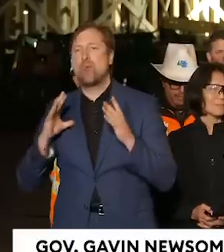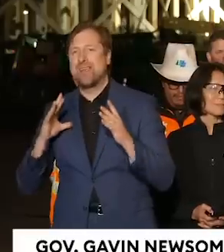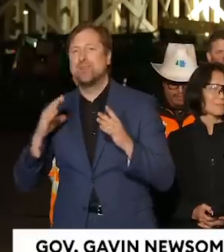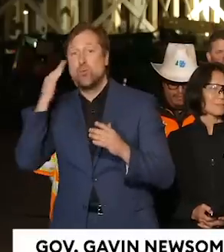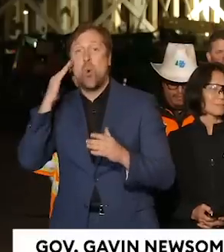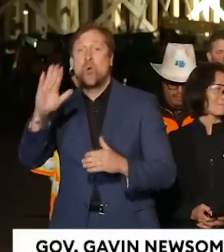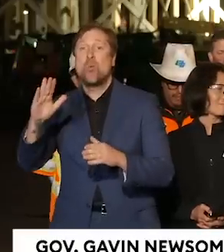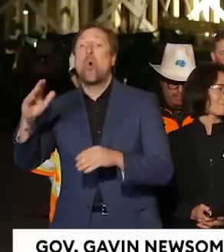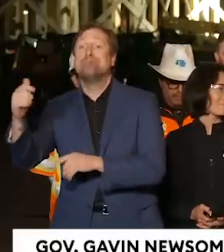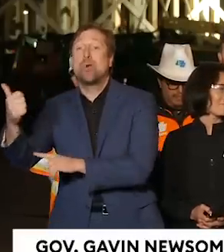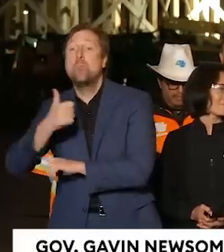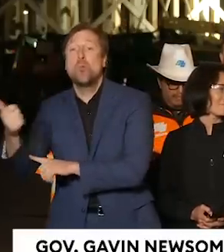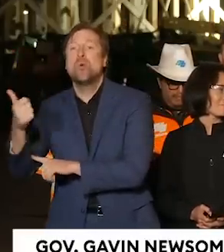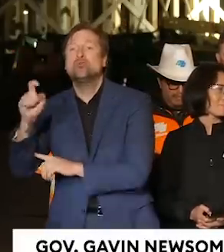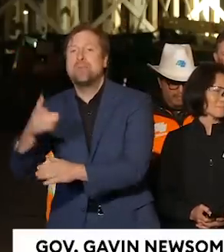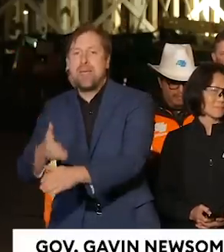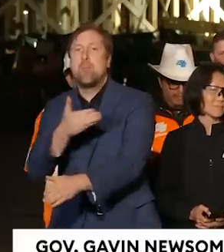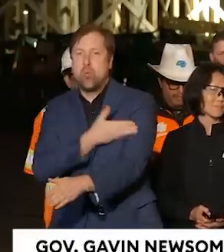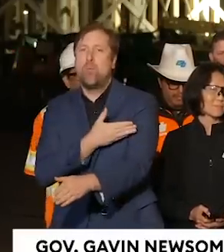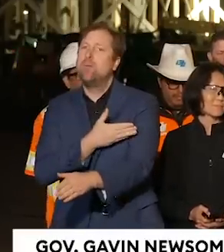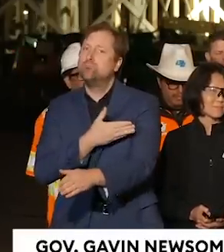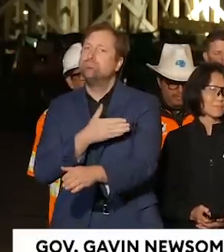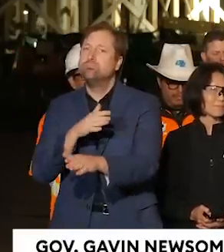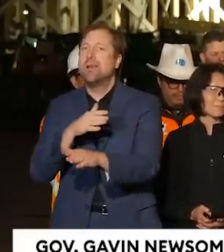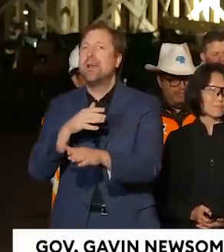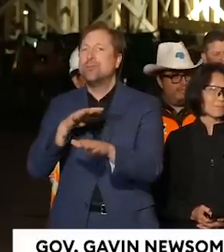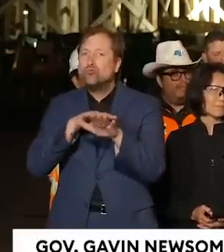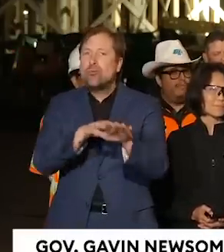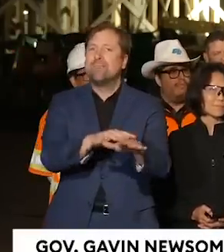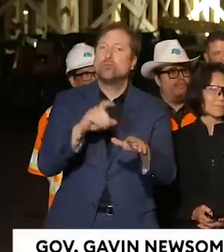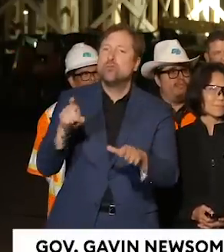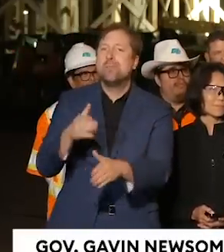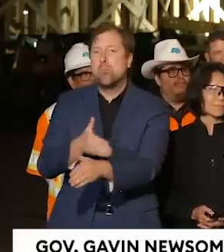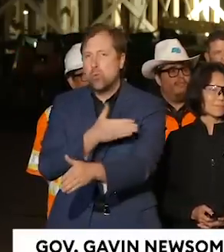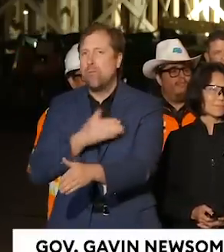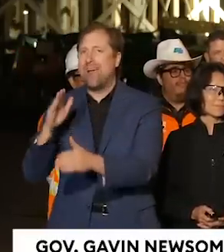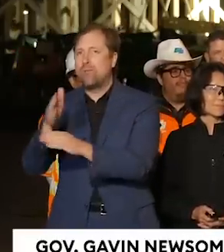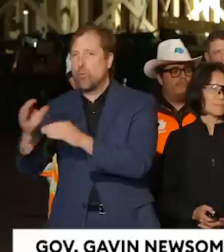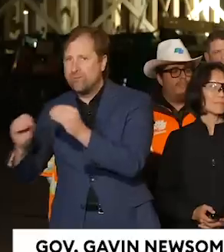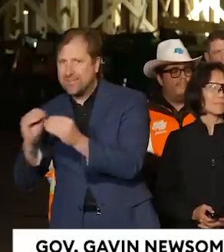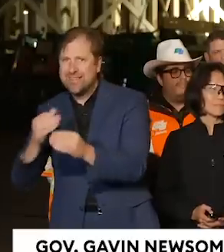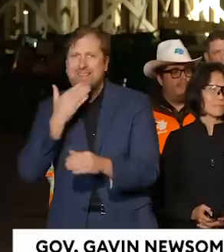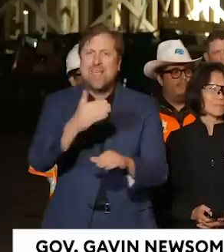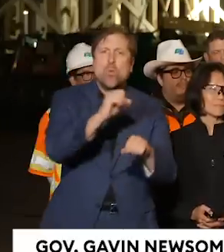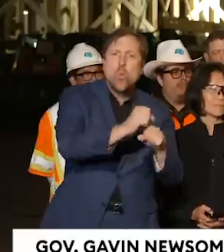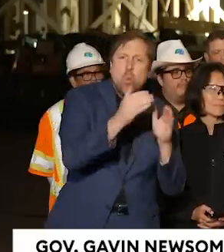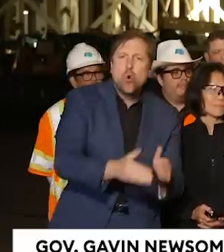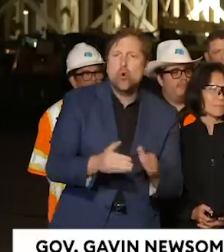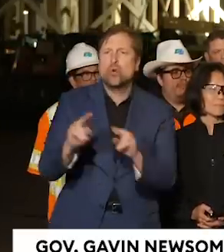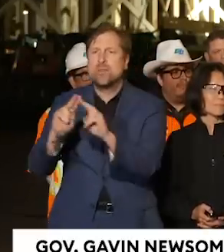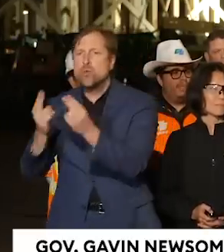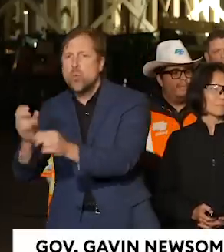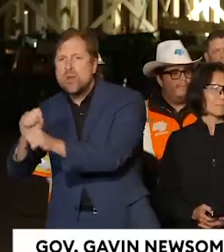be better. I also want to thank the workforce, all of the folks that have been here, from the carpenters to the Teamsters to